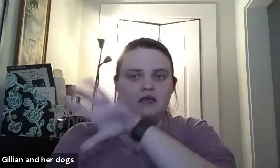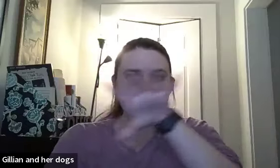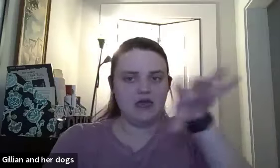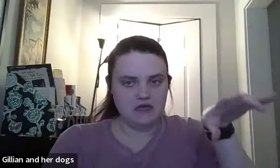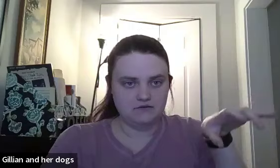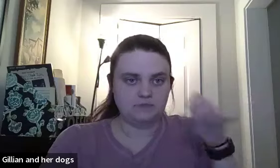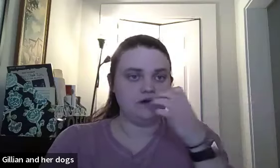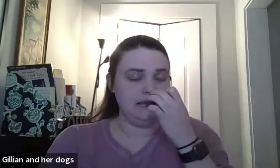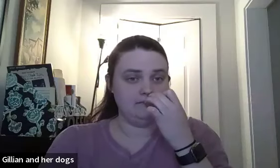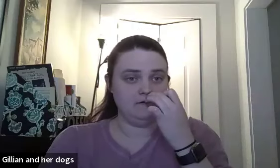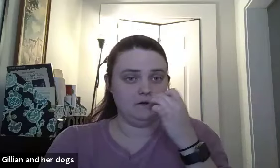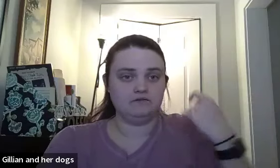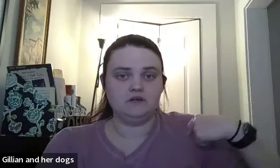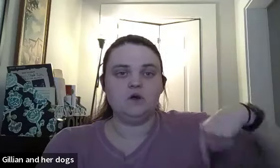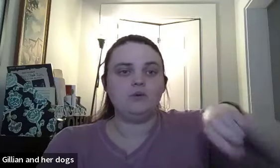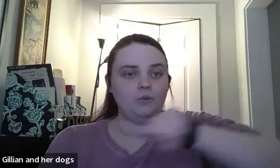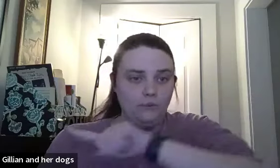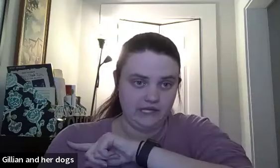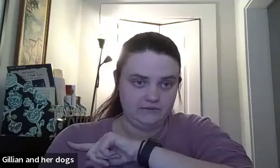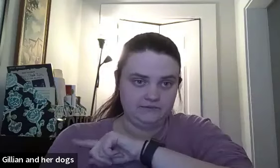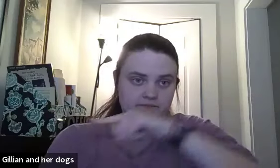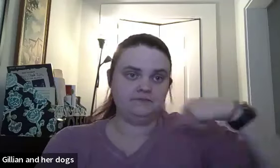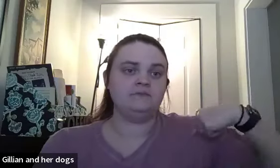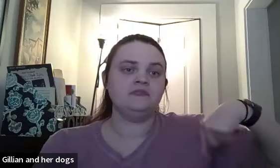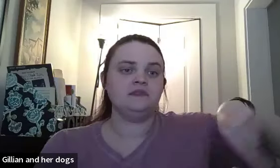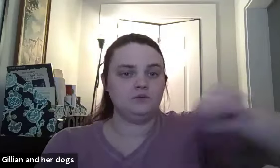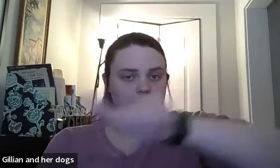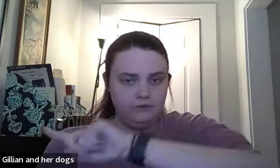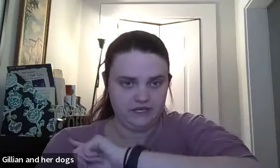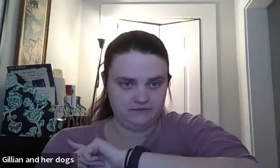about everybody involved. We, we,